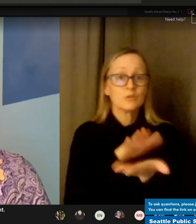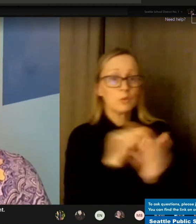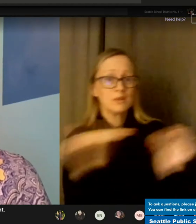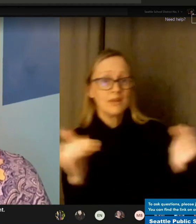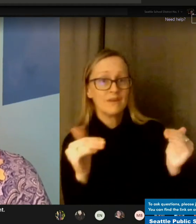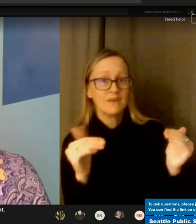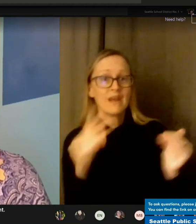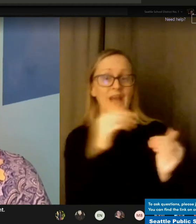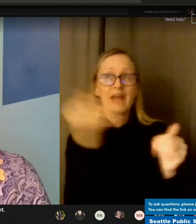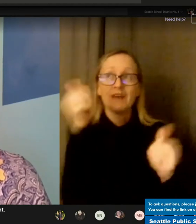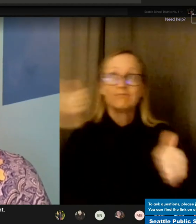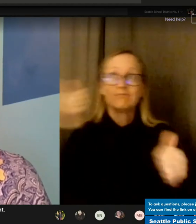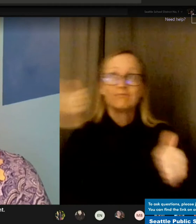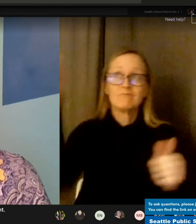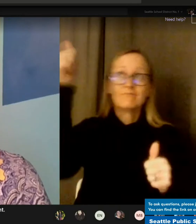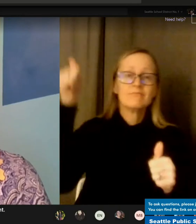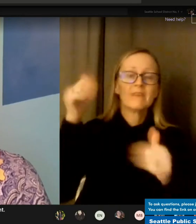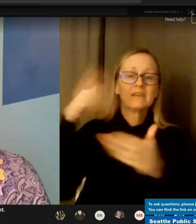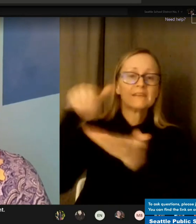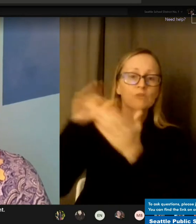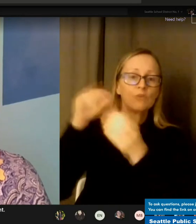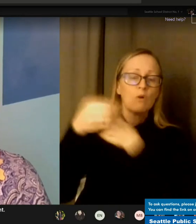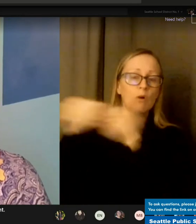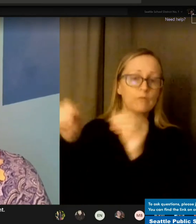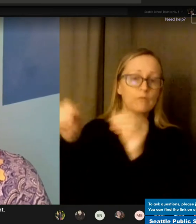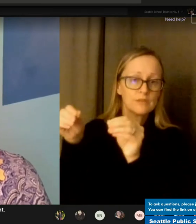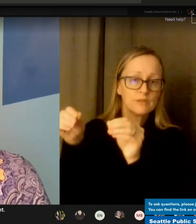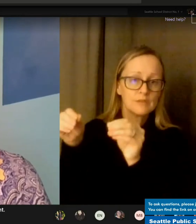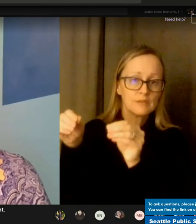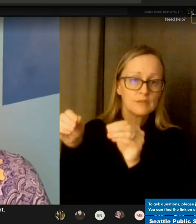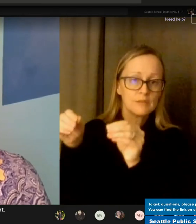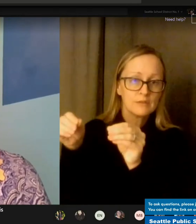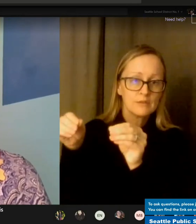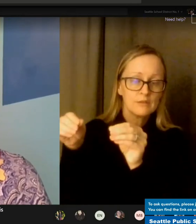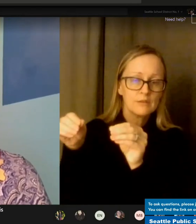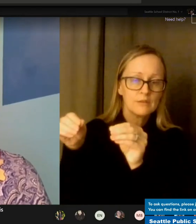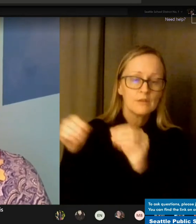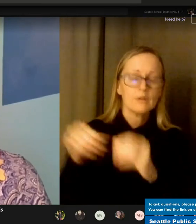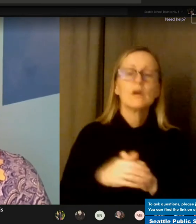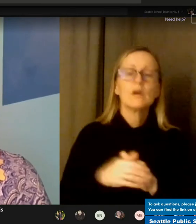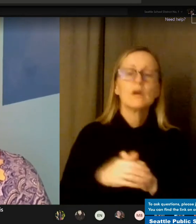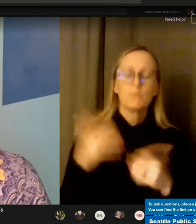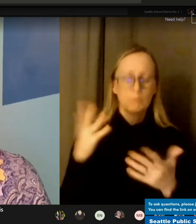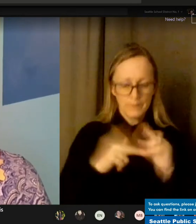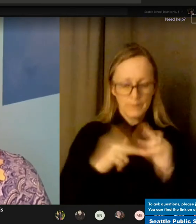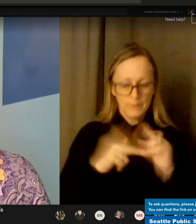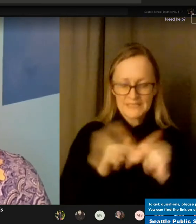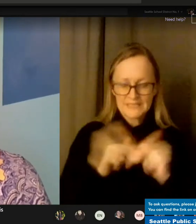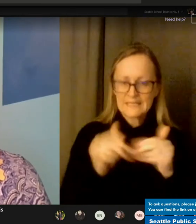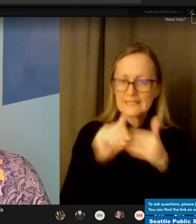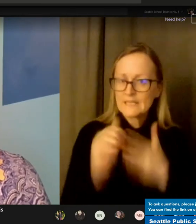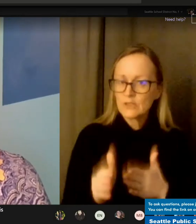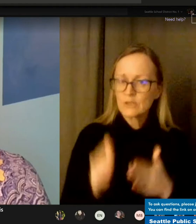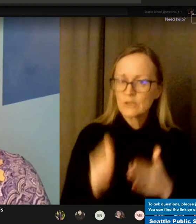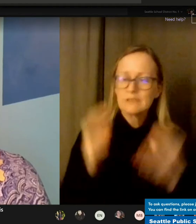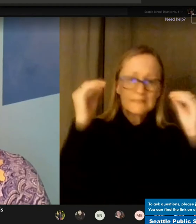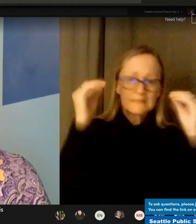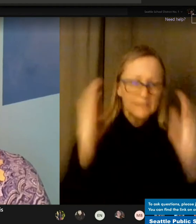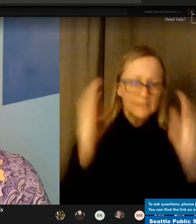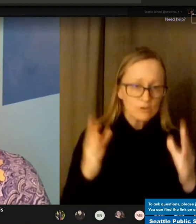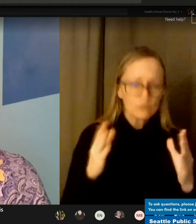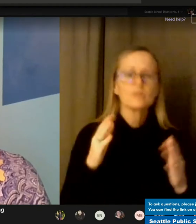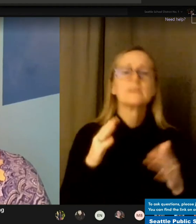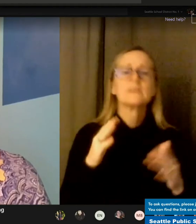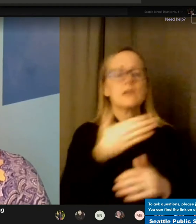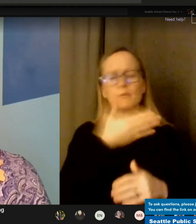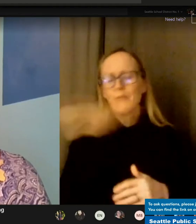has not changed is that your students, educators, and building leaders continue to be the best source of support and guidance